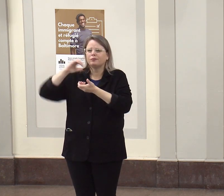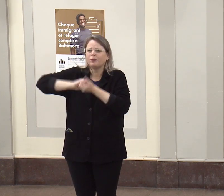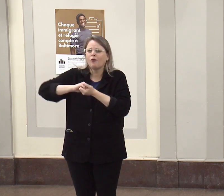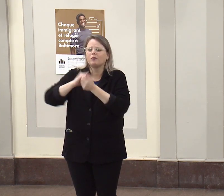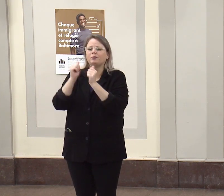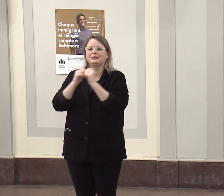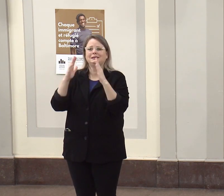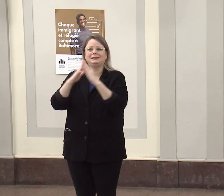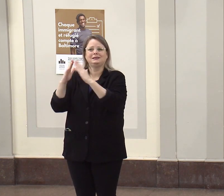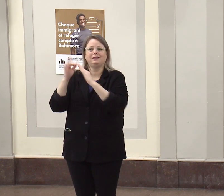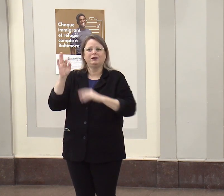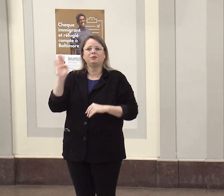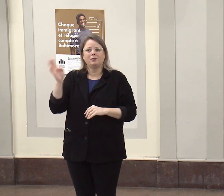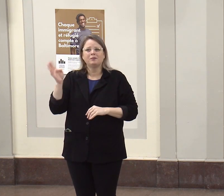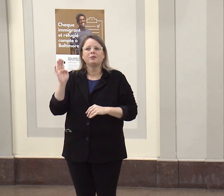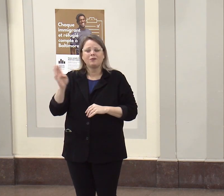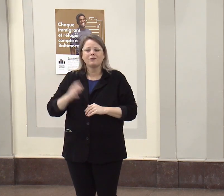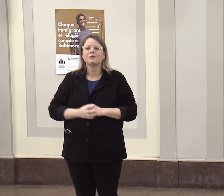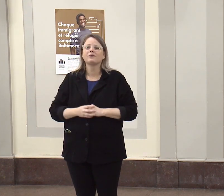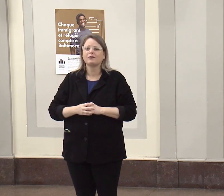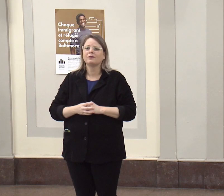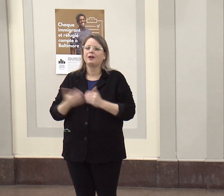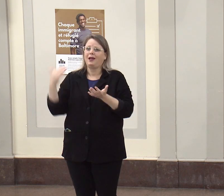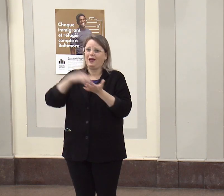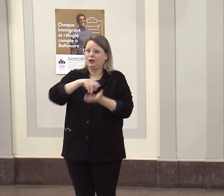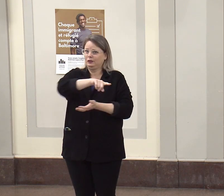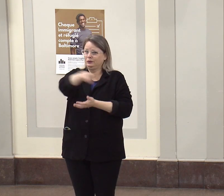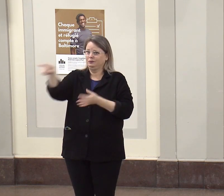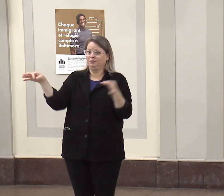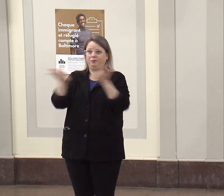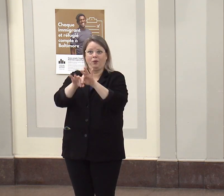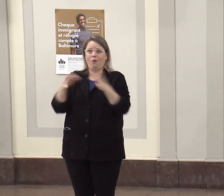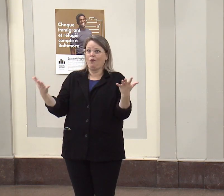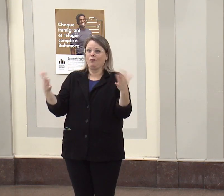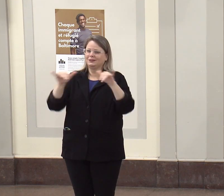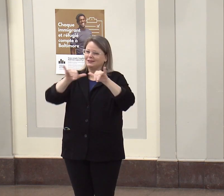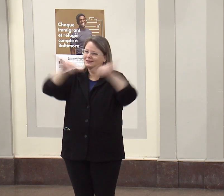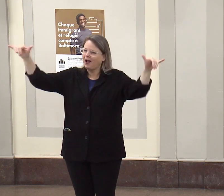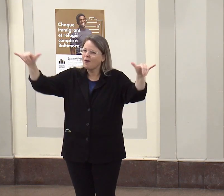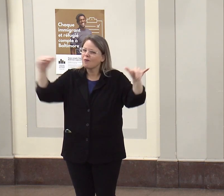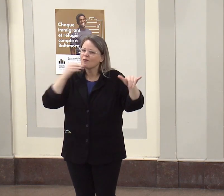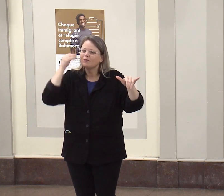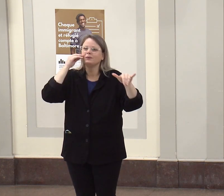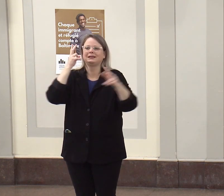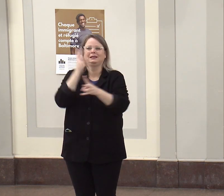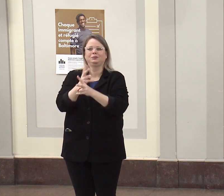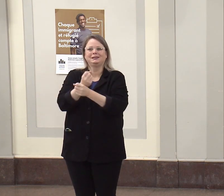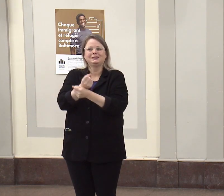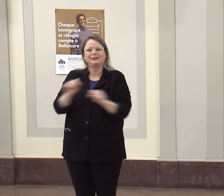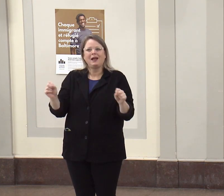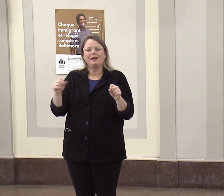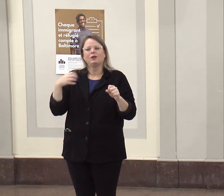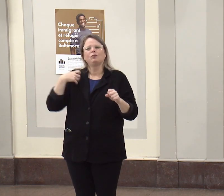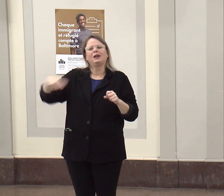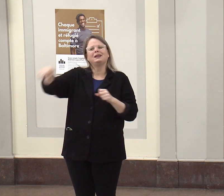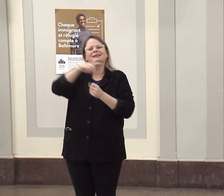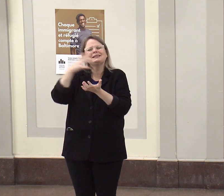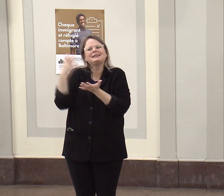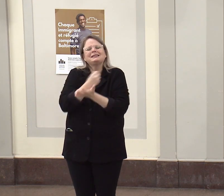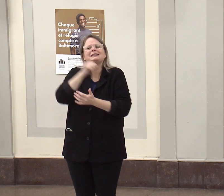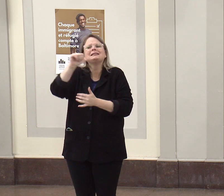So once again, while you're staying home and staying safe, please take 10 minutes to complete the census. It is vitally